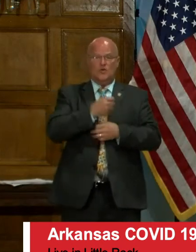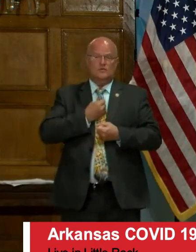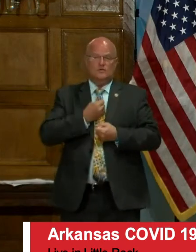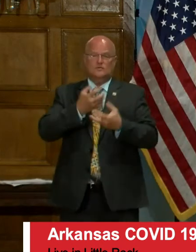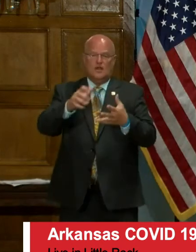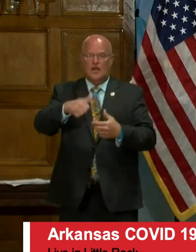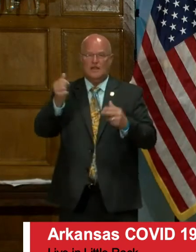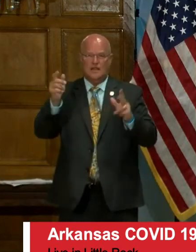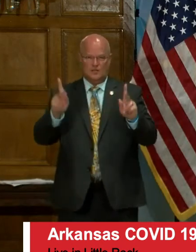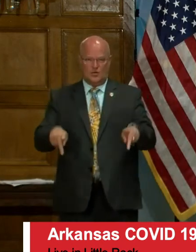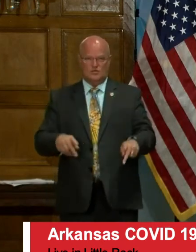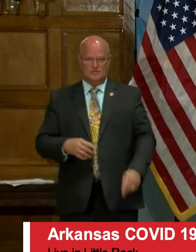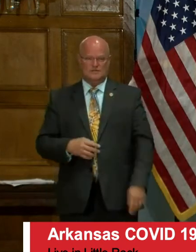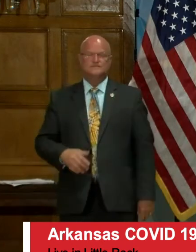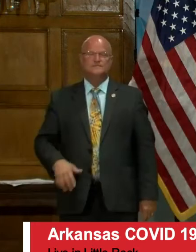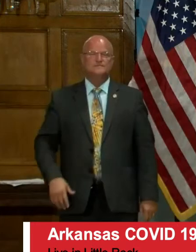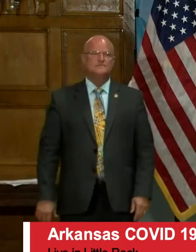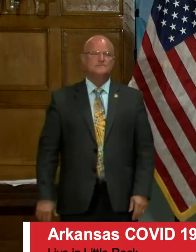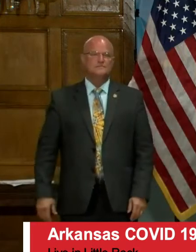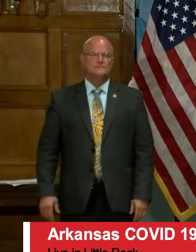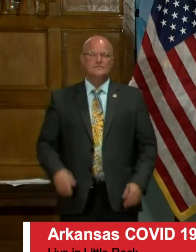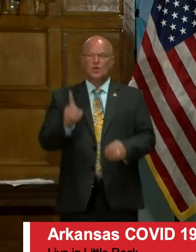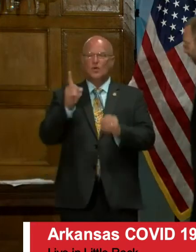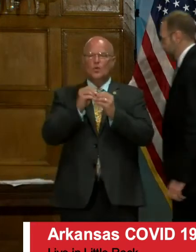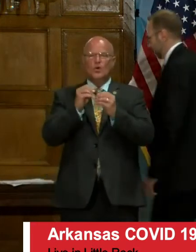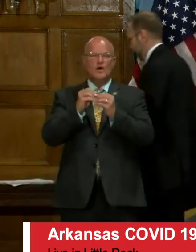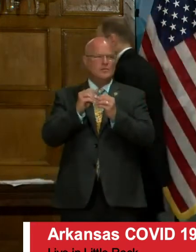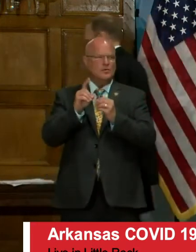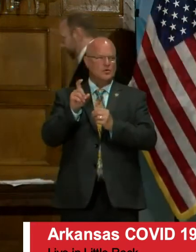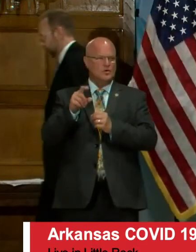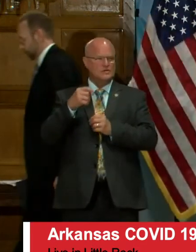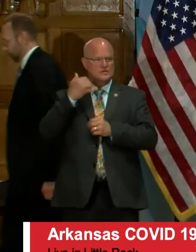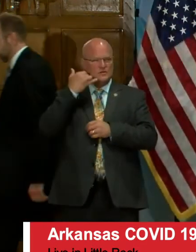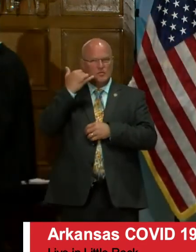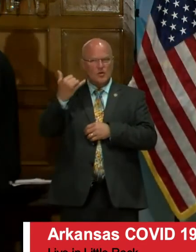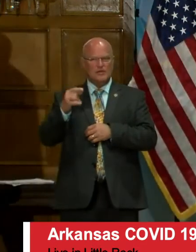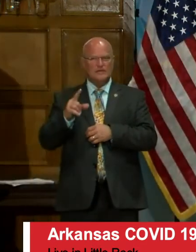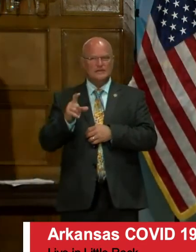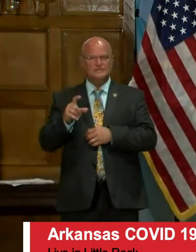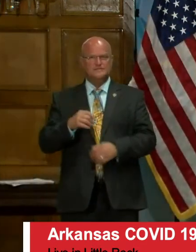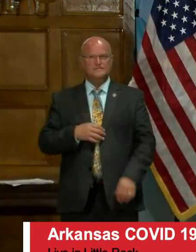to another person. One more question remotely.